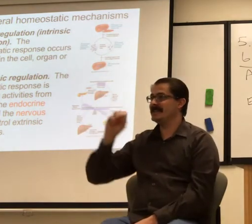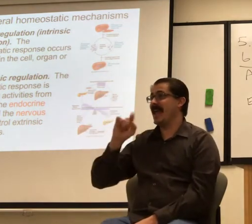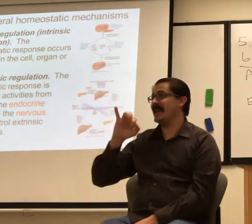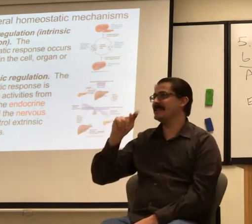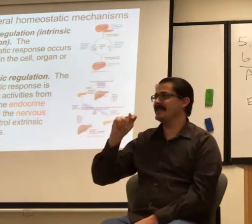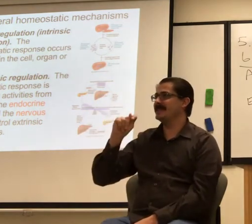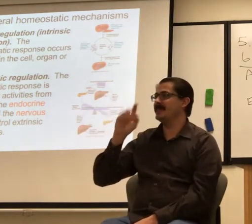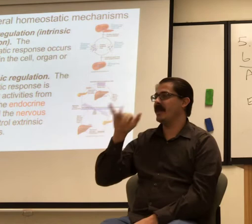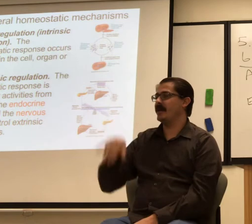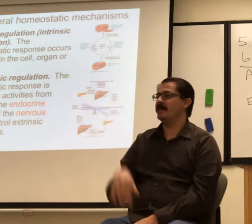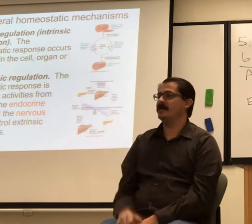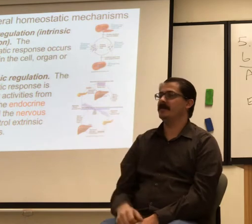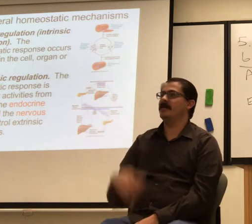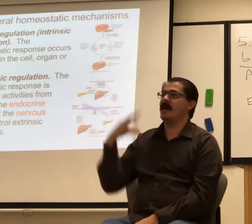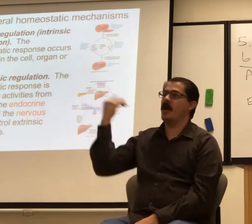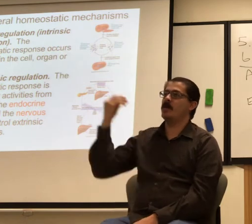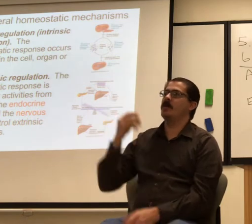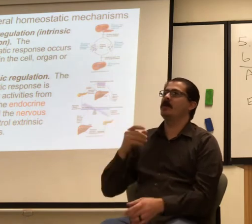Regulation.